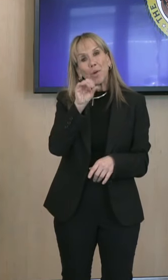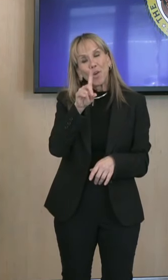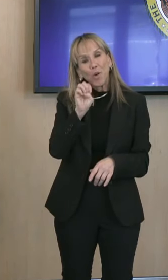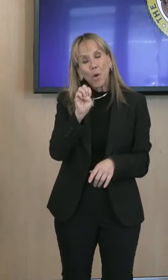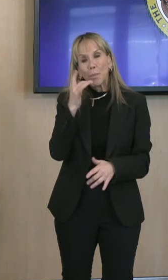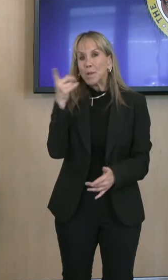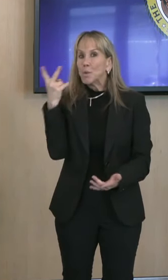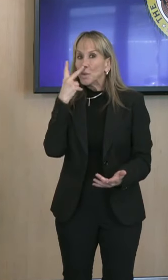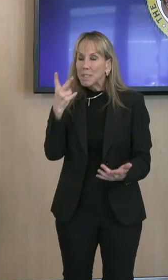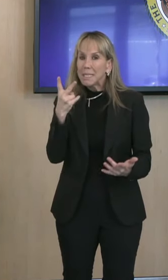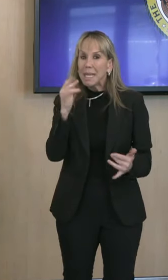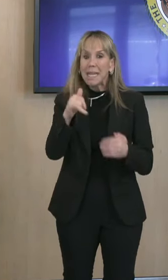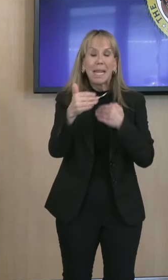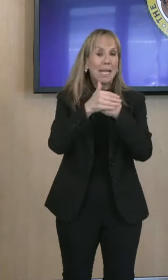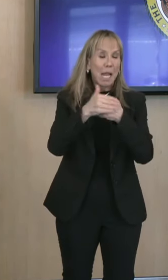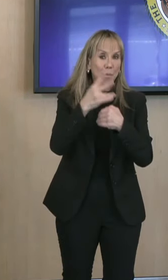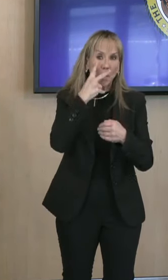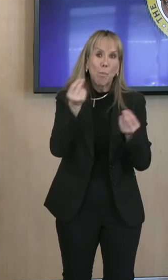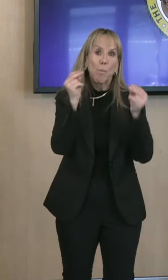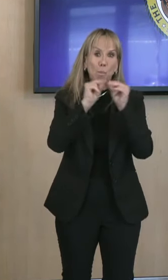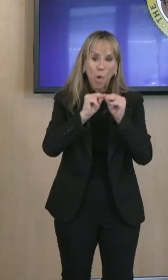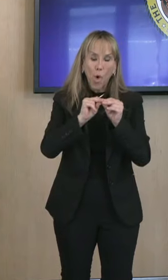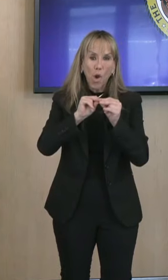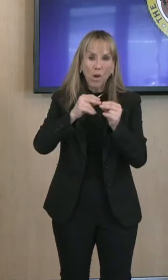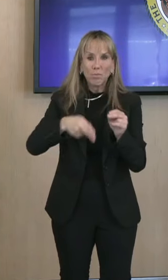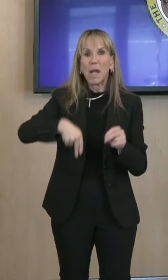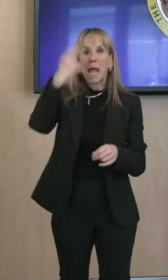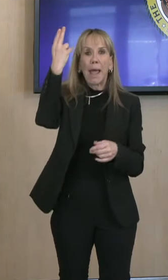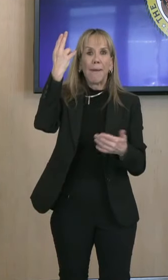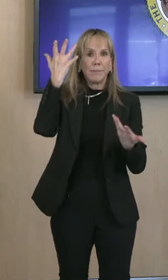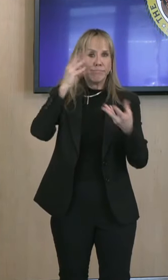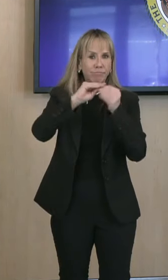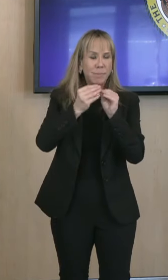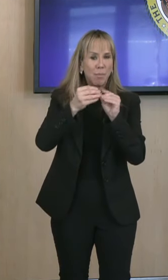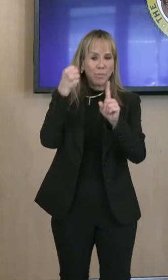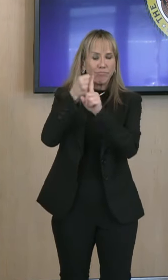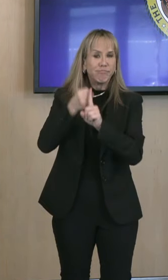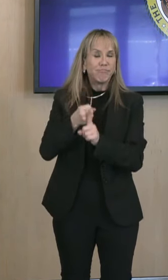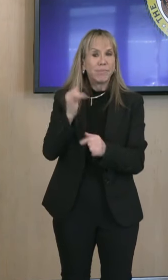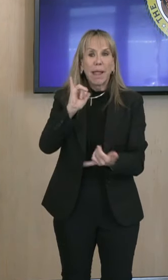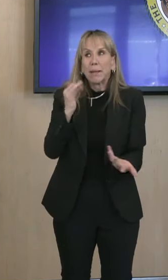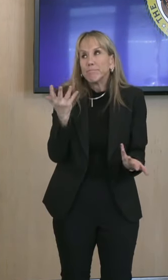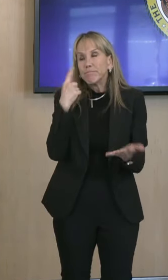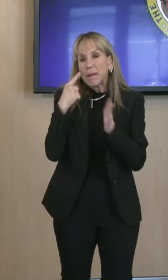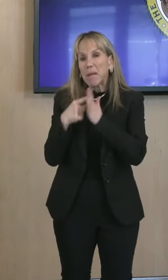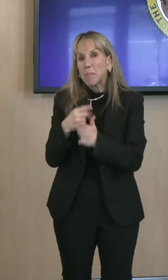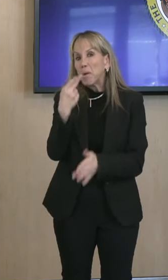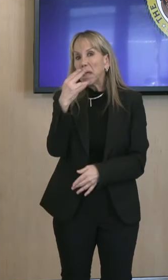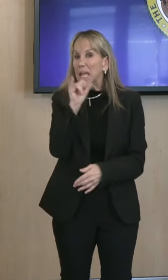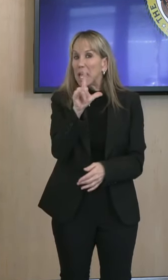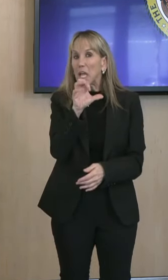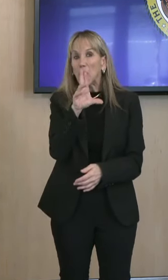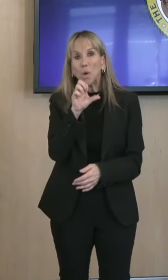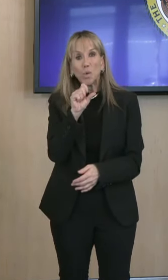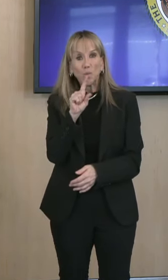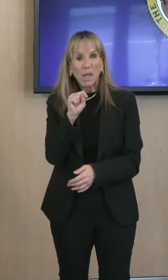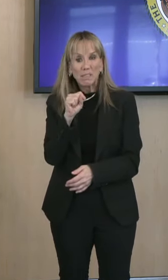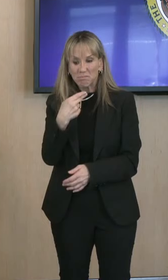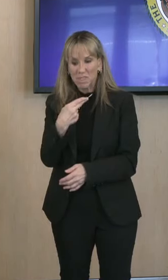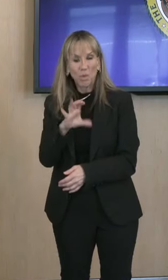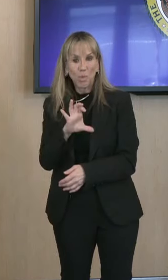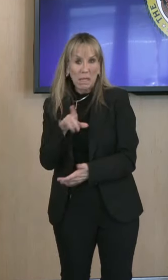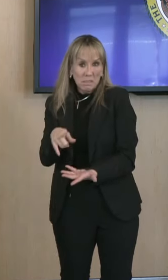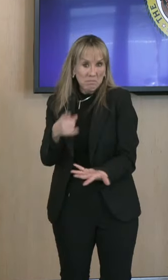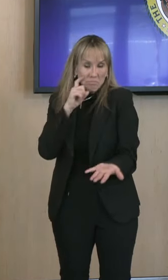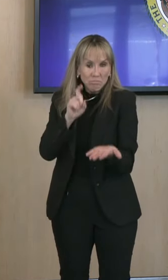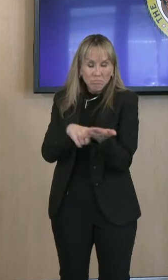higher clusters in neighborhoods like Hillcrest, for example. Well, and I will tell you that the case could be